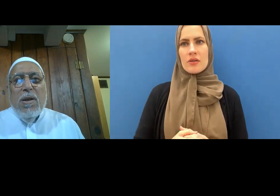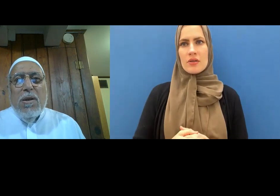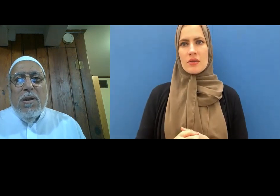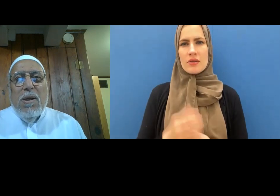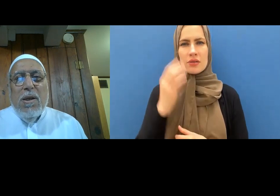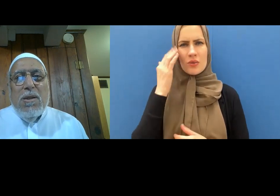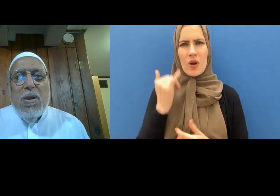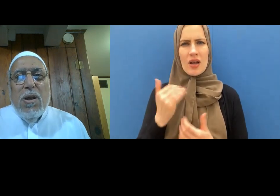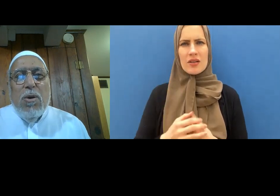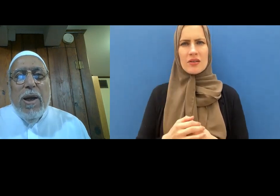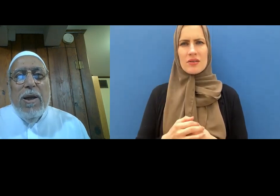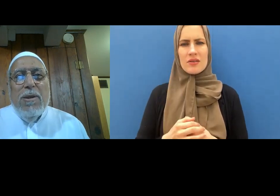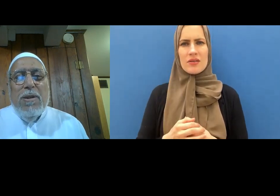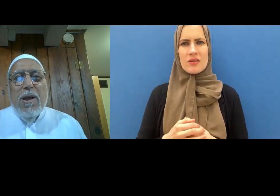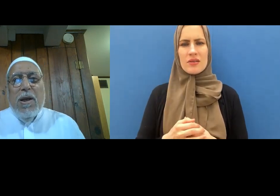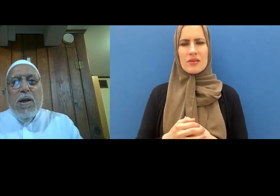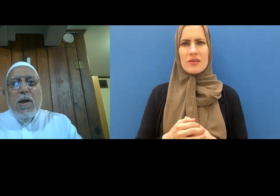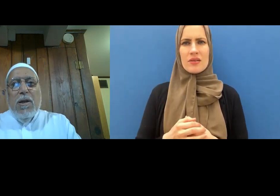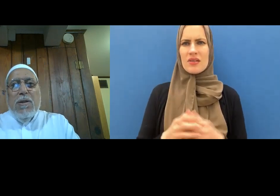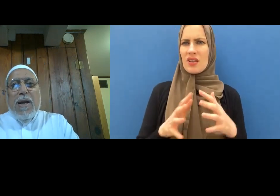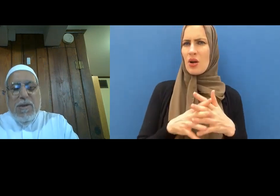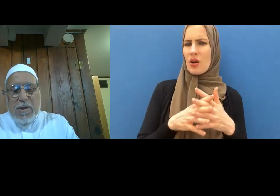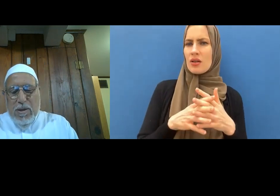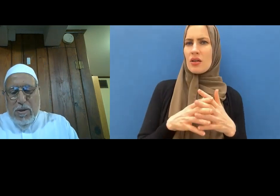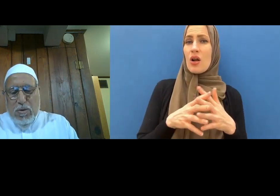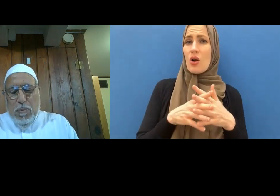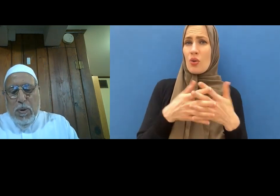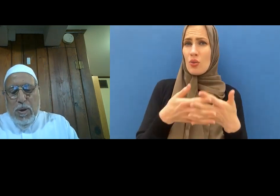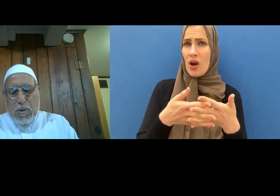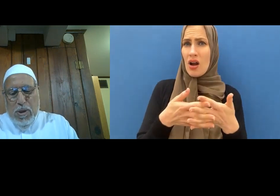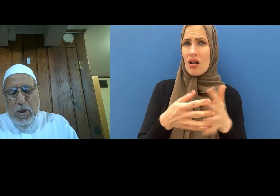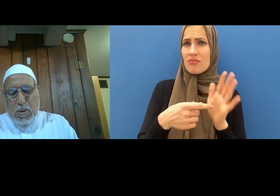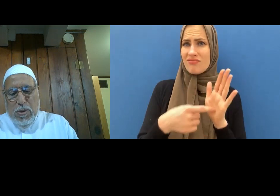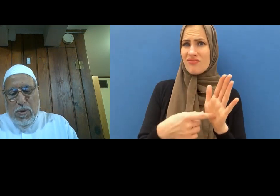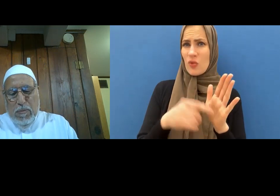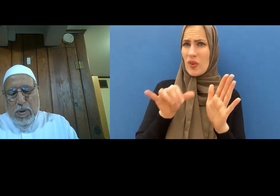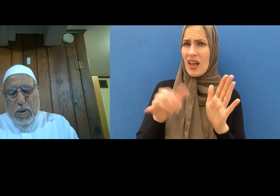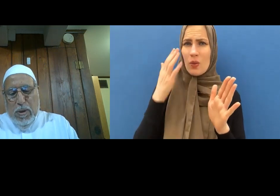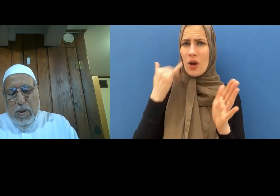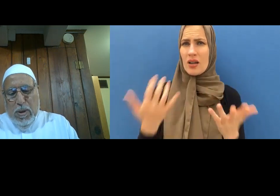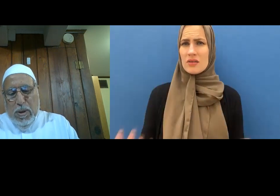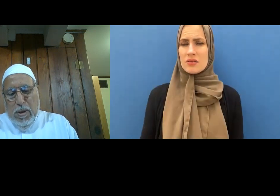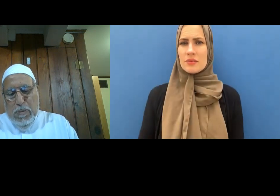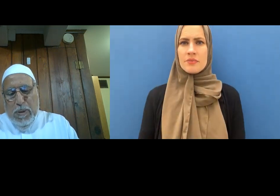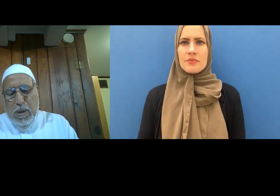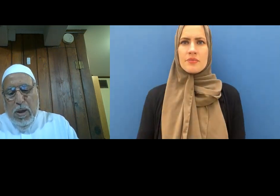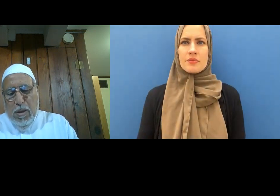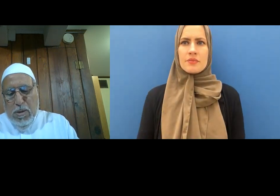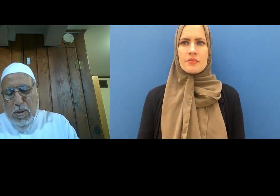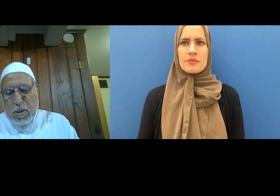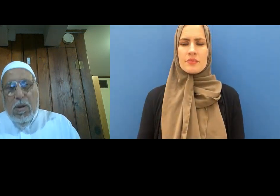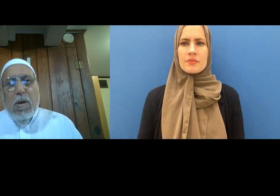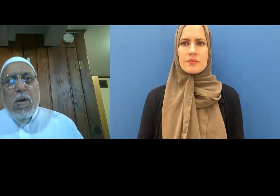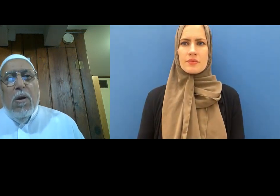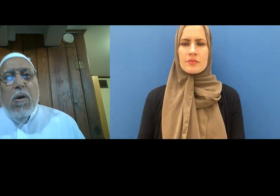Why is the Quran taking text to point those issues? It is